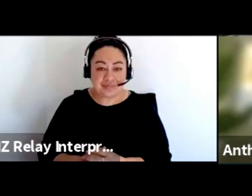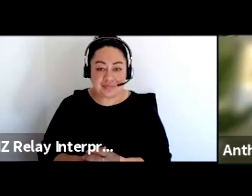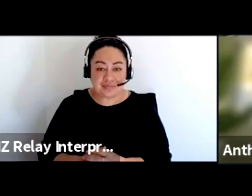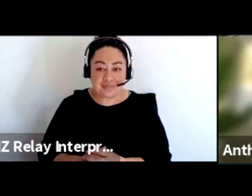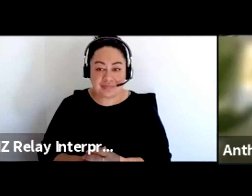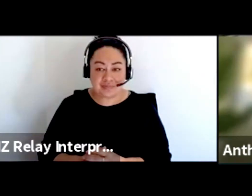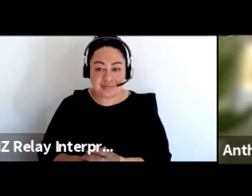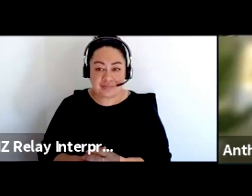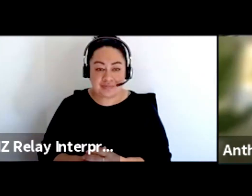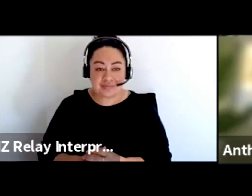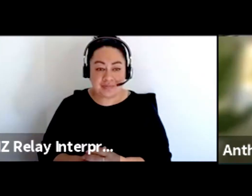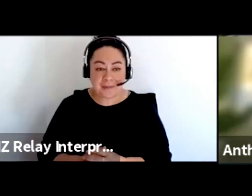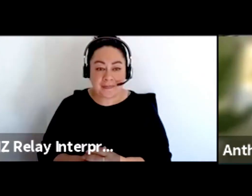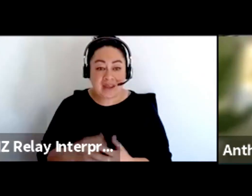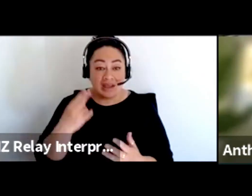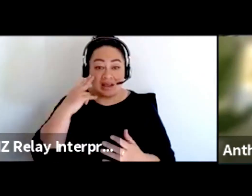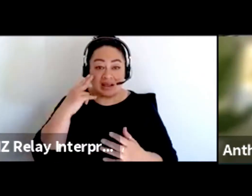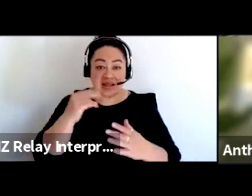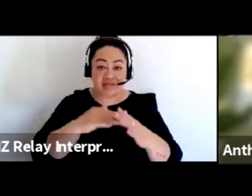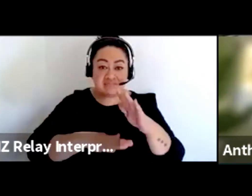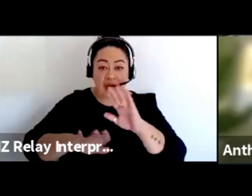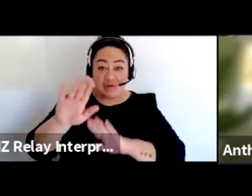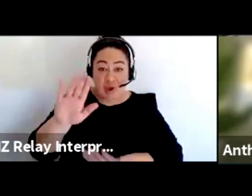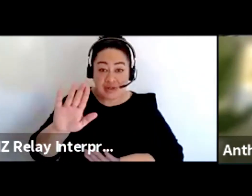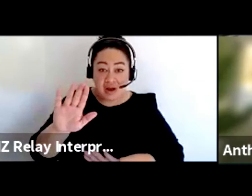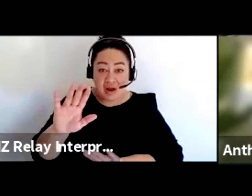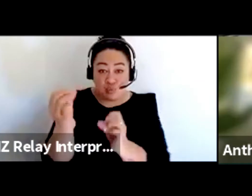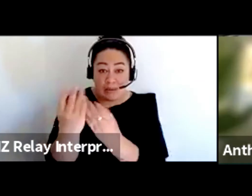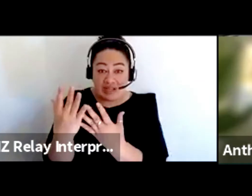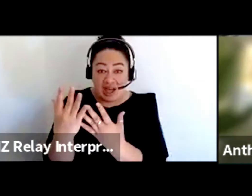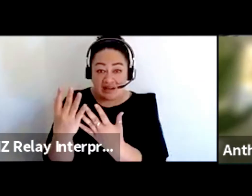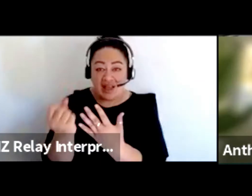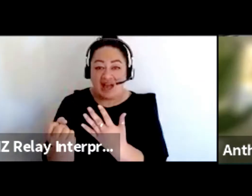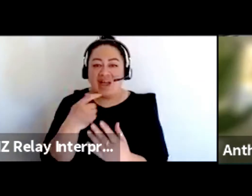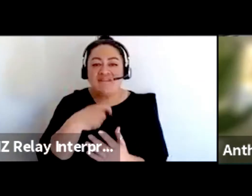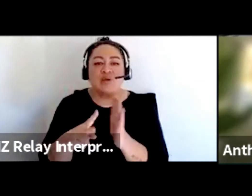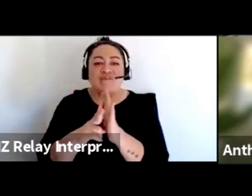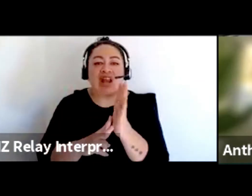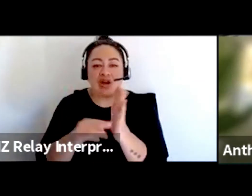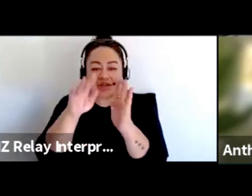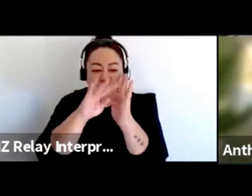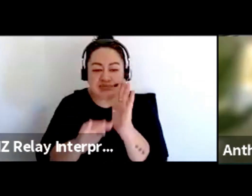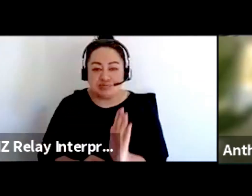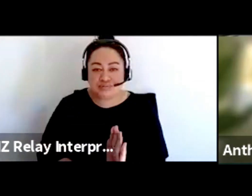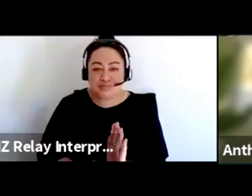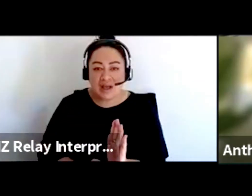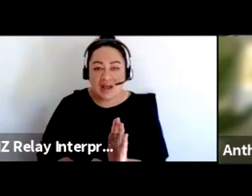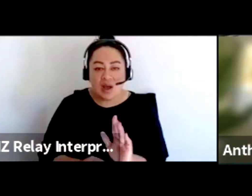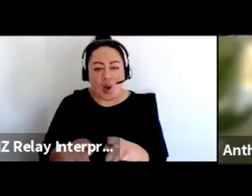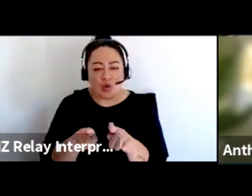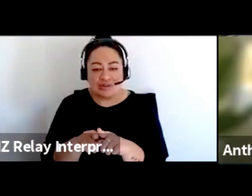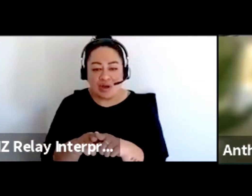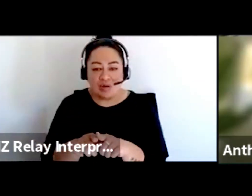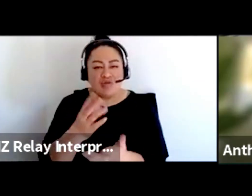So on Deaf Aotearoa, there are a couple of videos there and some resources. So Susie Wiles done